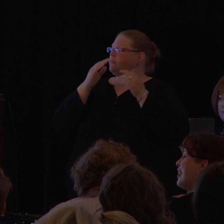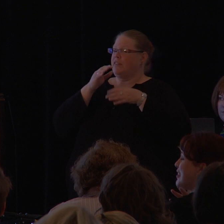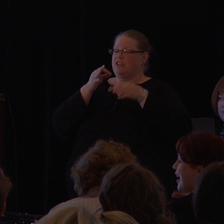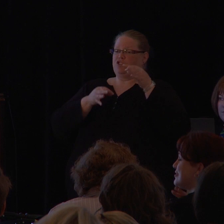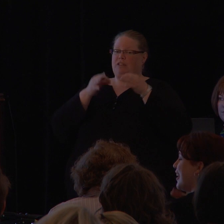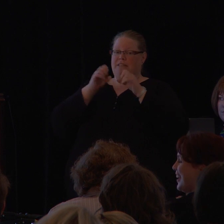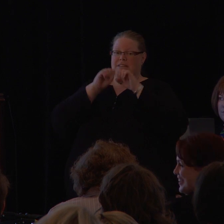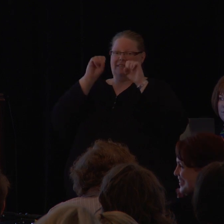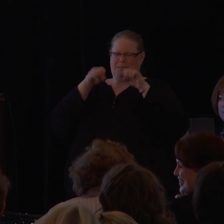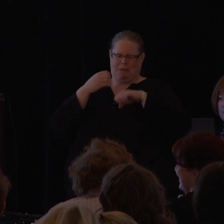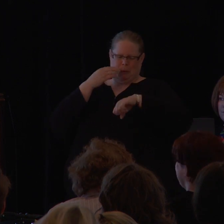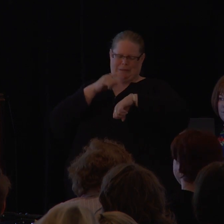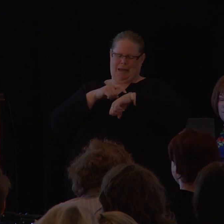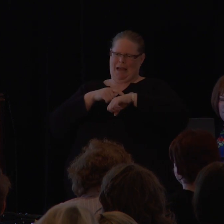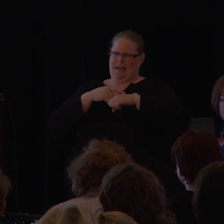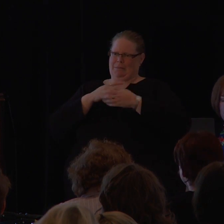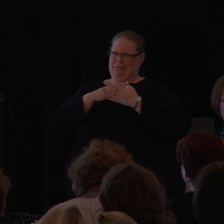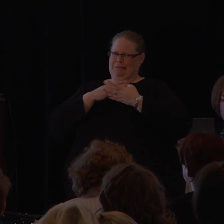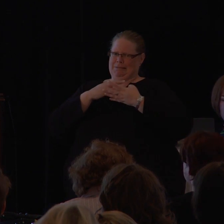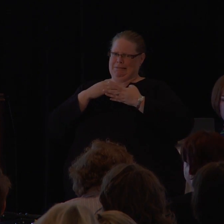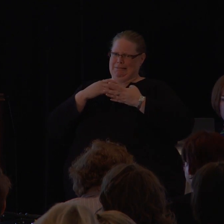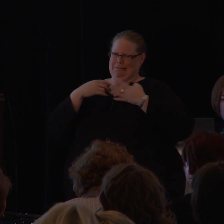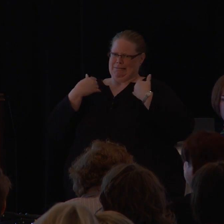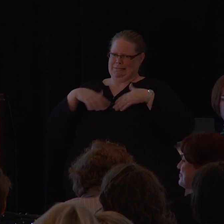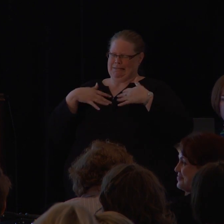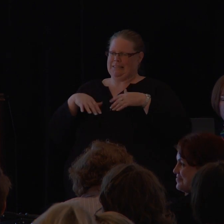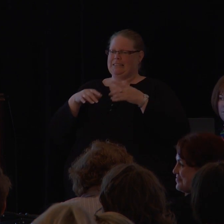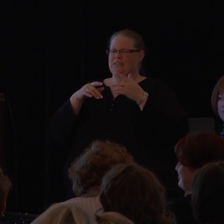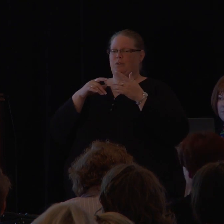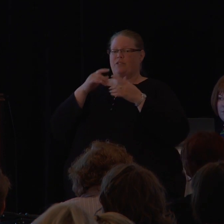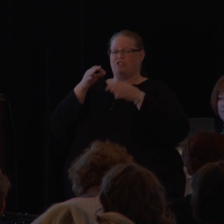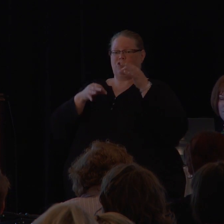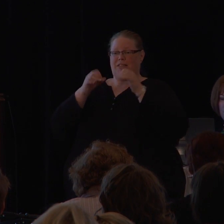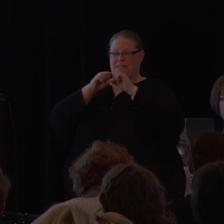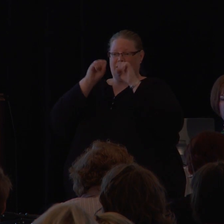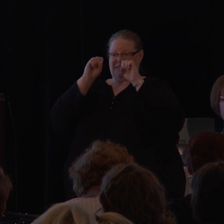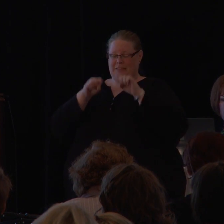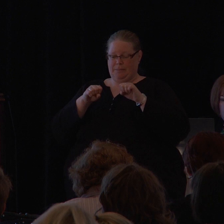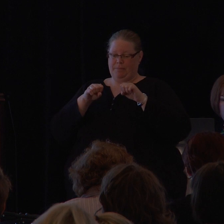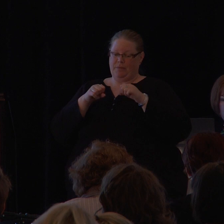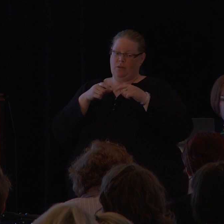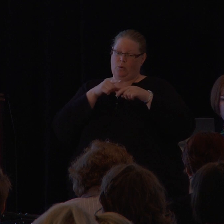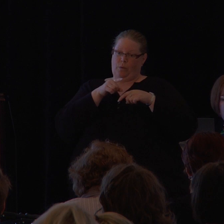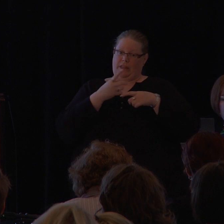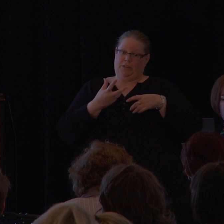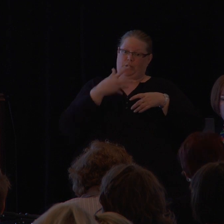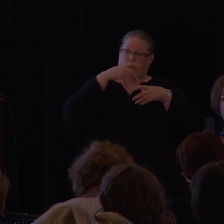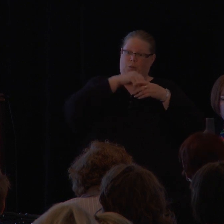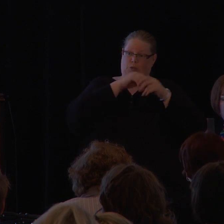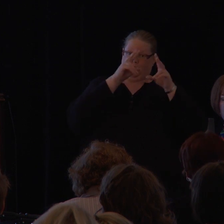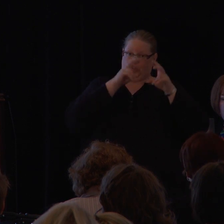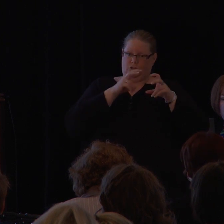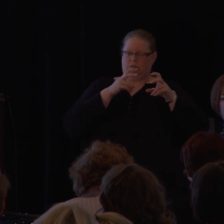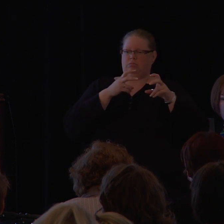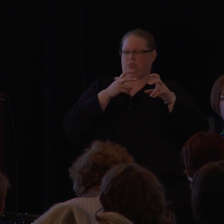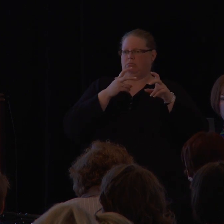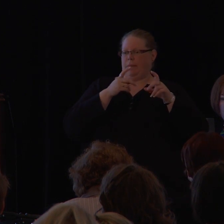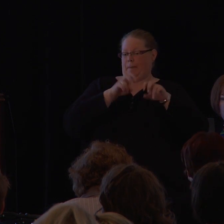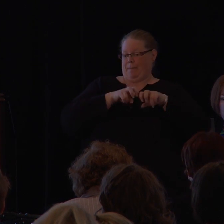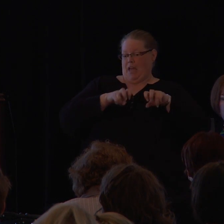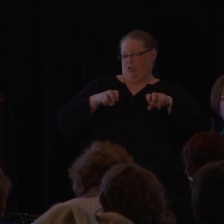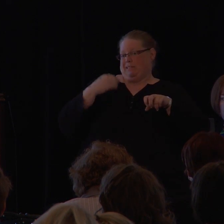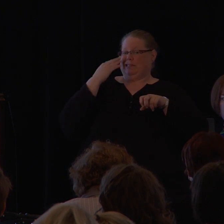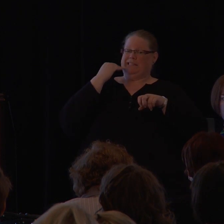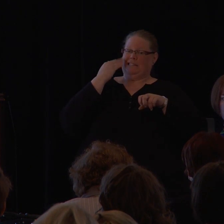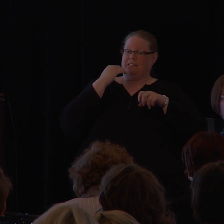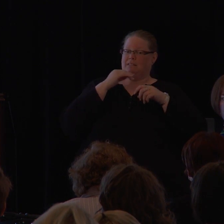time is marching on here, is that the inclusion issue was certainly covered extensively in the panel that I